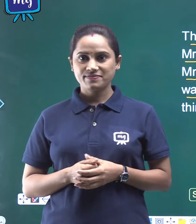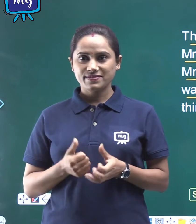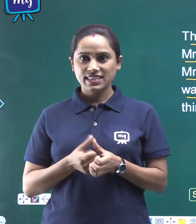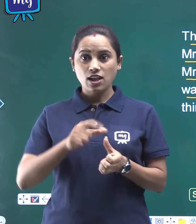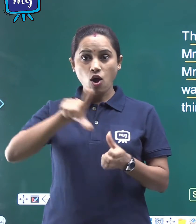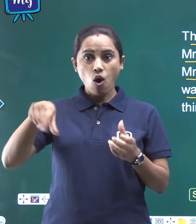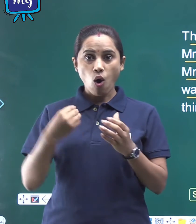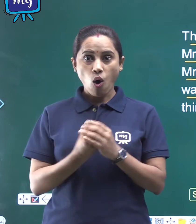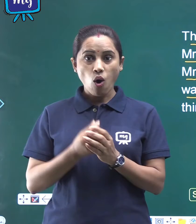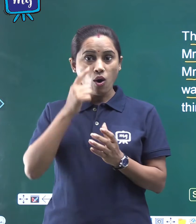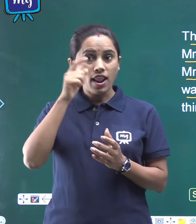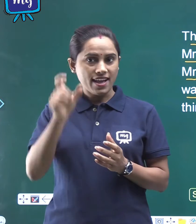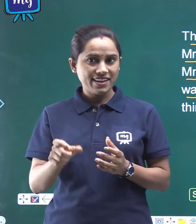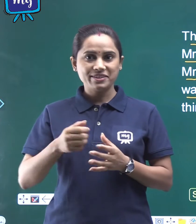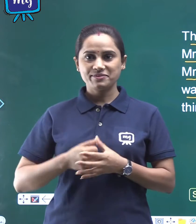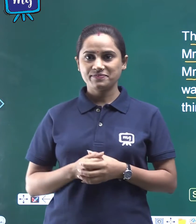all her